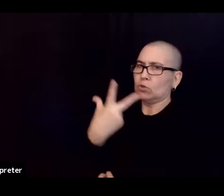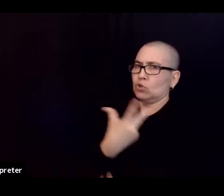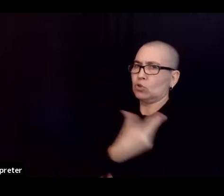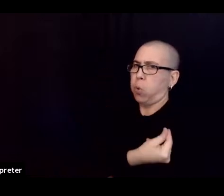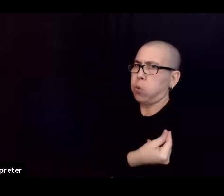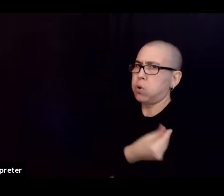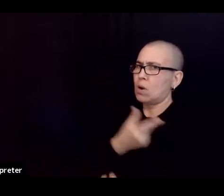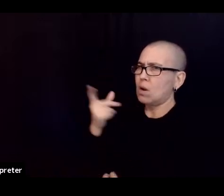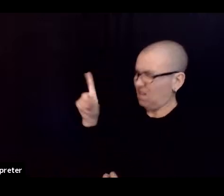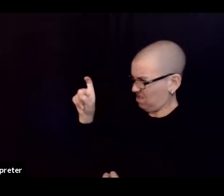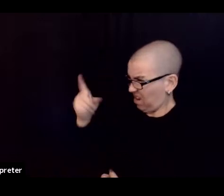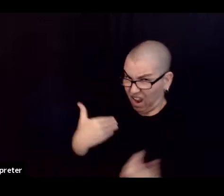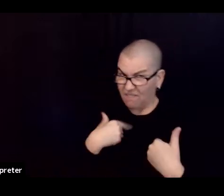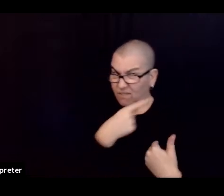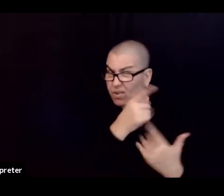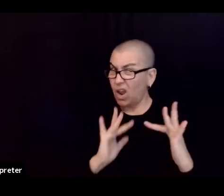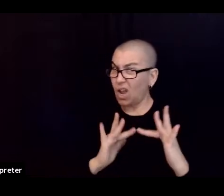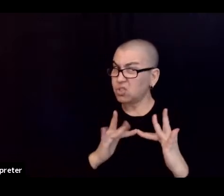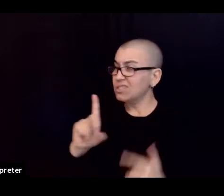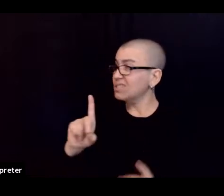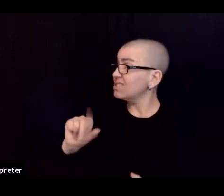website right now.